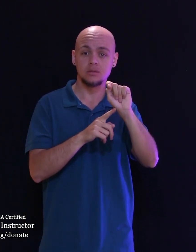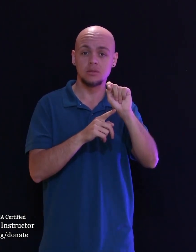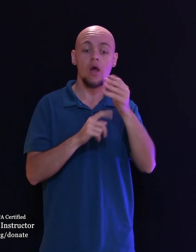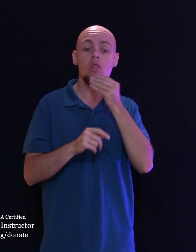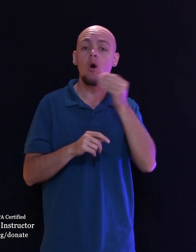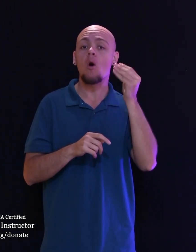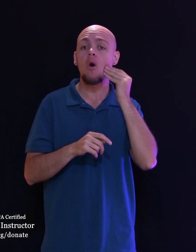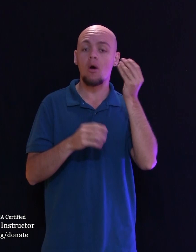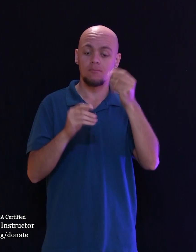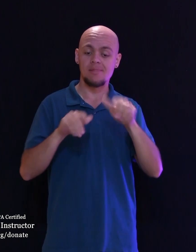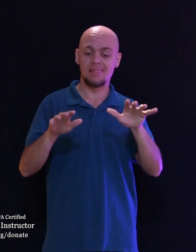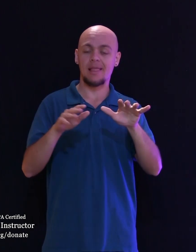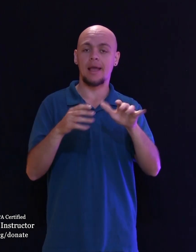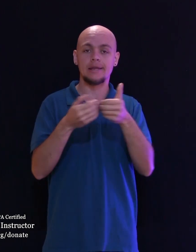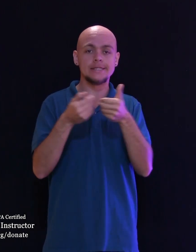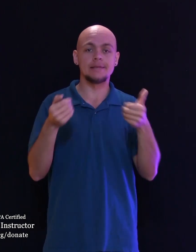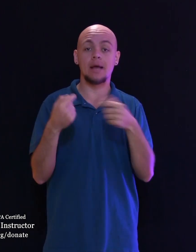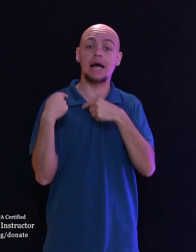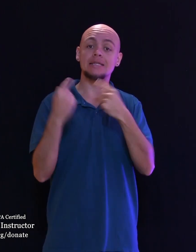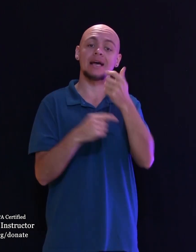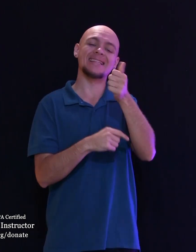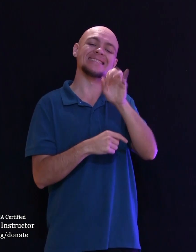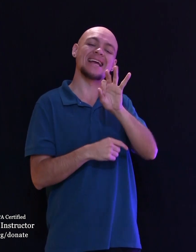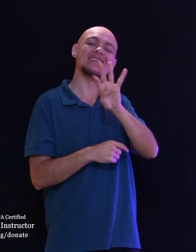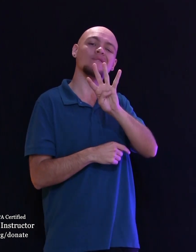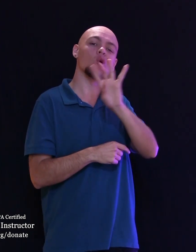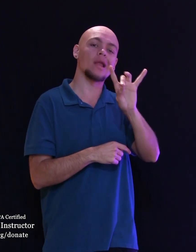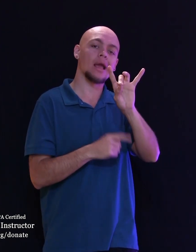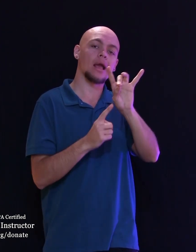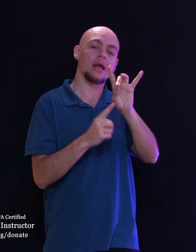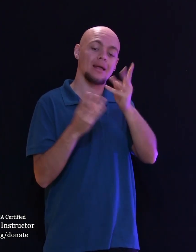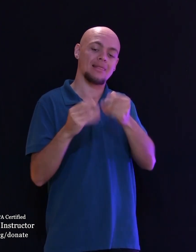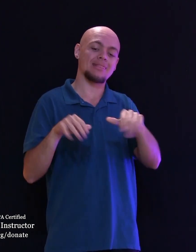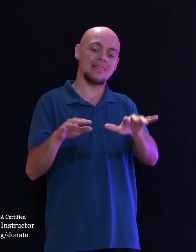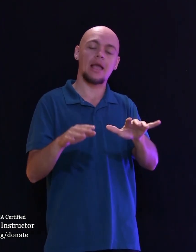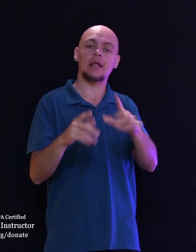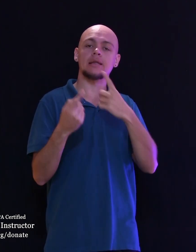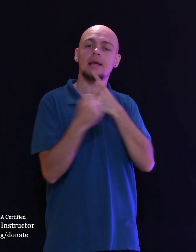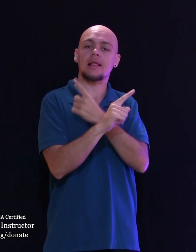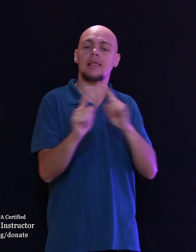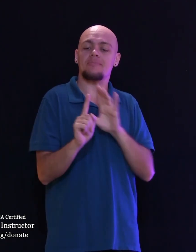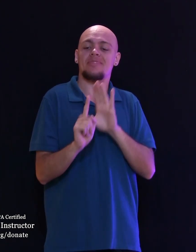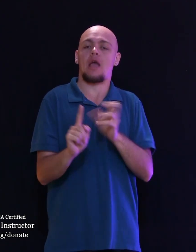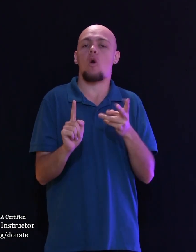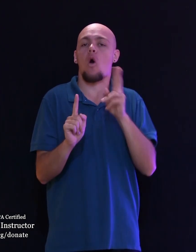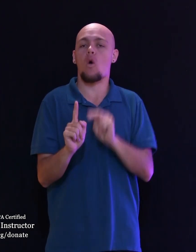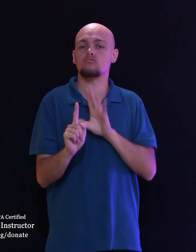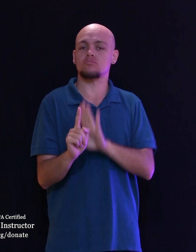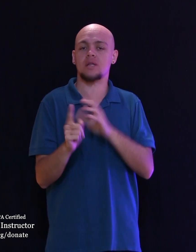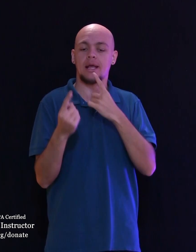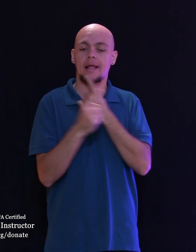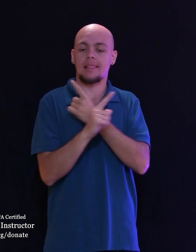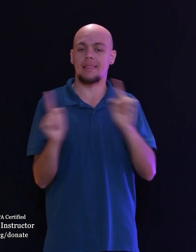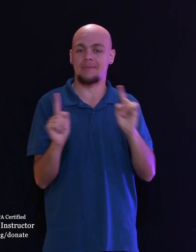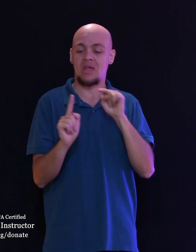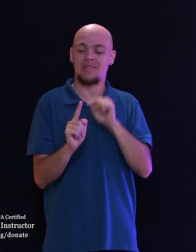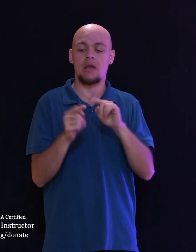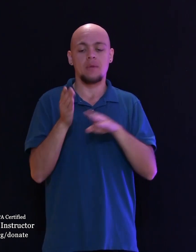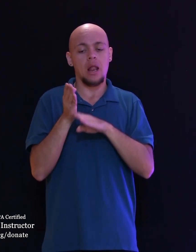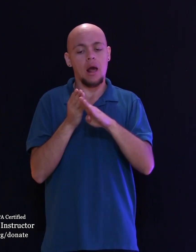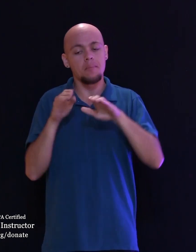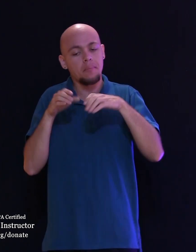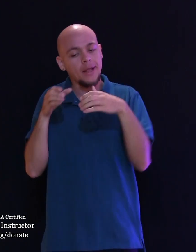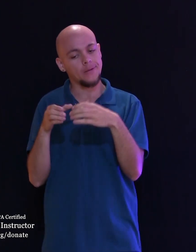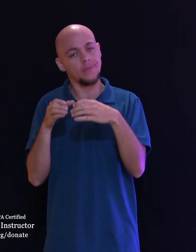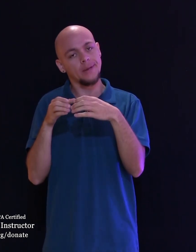dispersed throughout the world. It wasn't until 1948 that they even got land of their own that they can say, this is ours. They've been a persecuted